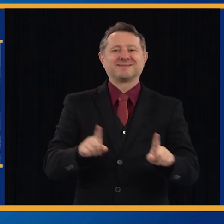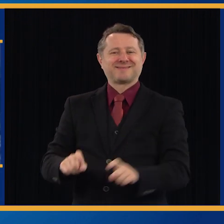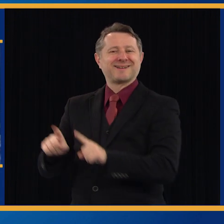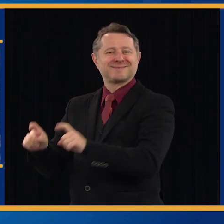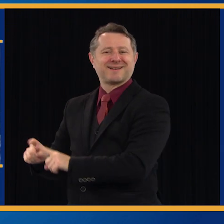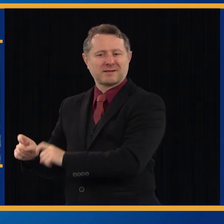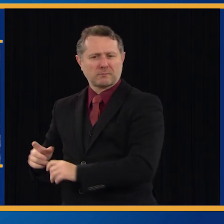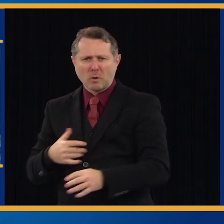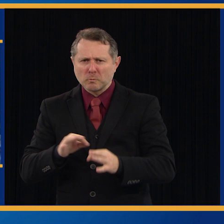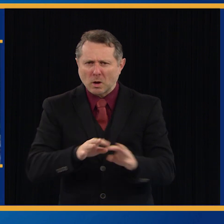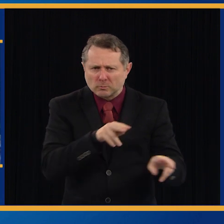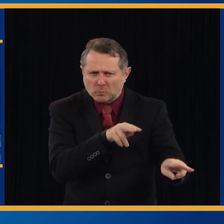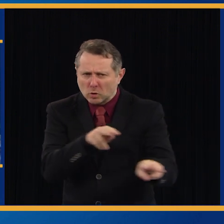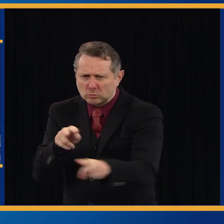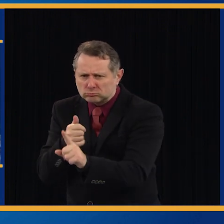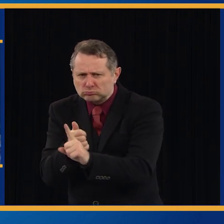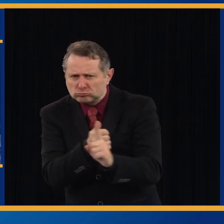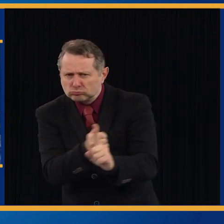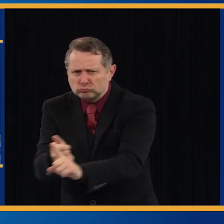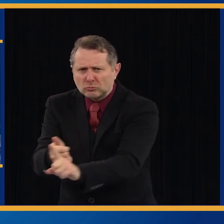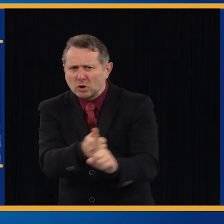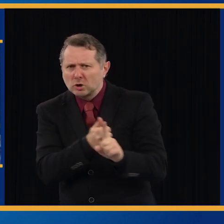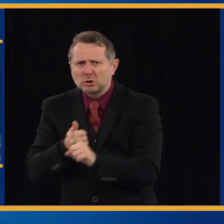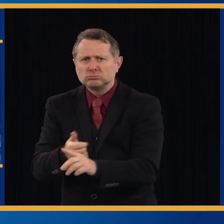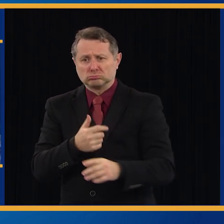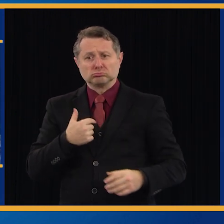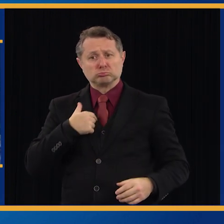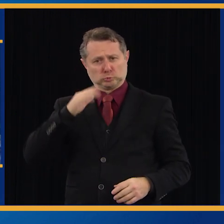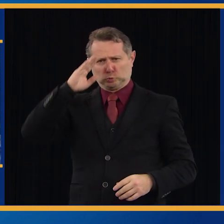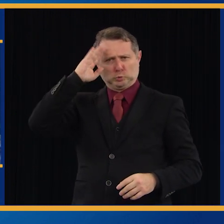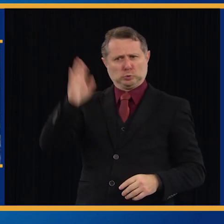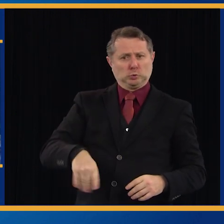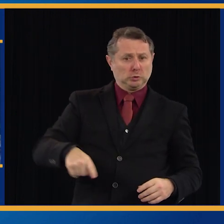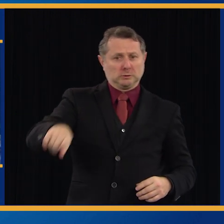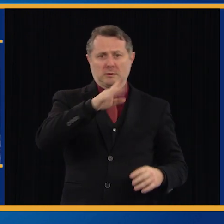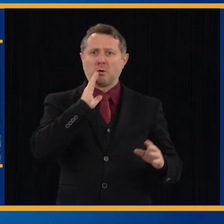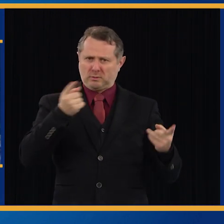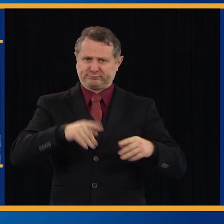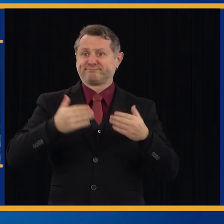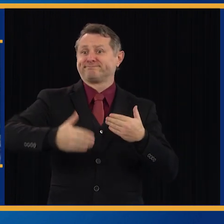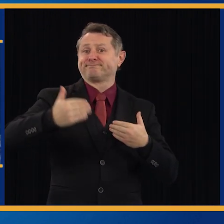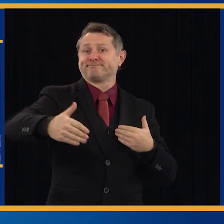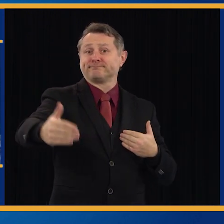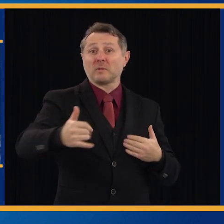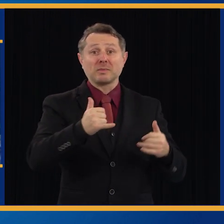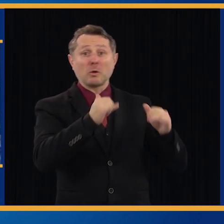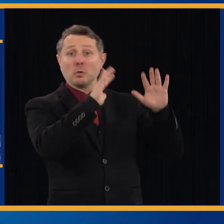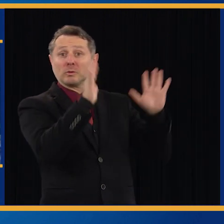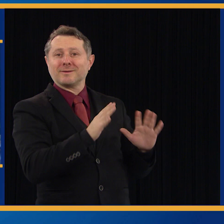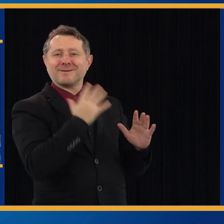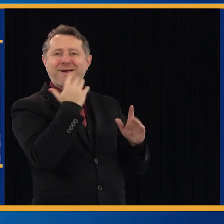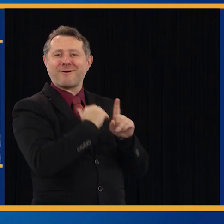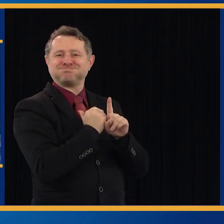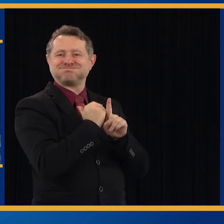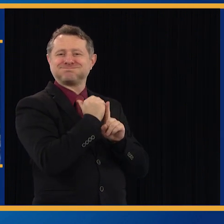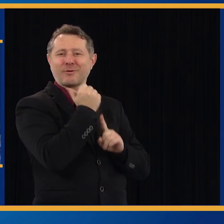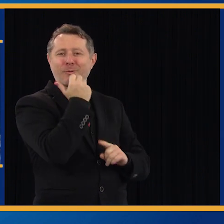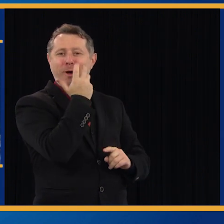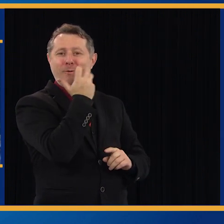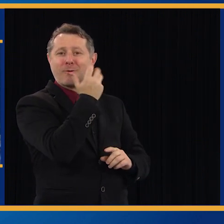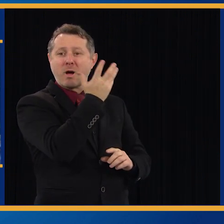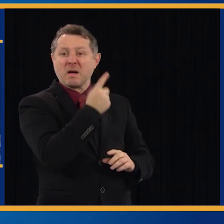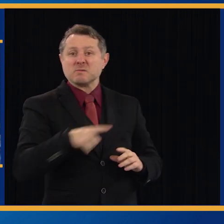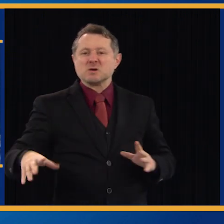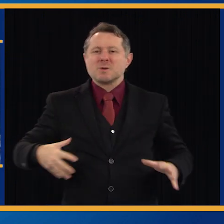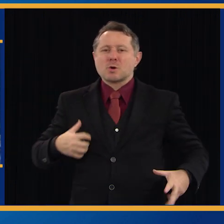right? We know what's going to happen now. The weather is going to warm, people are a little more relaxed because they